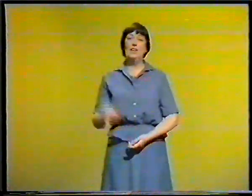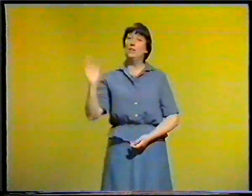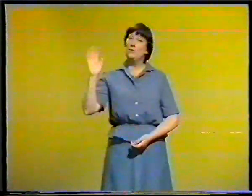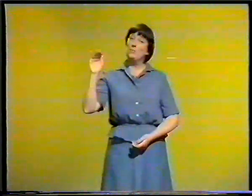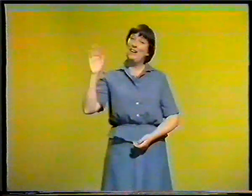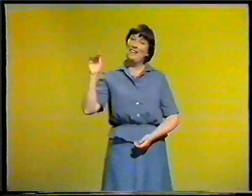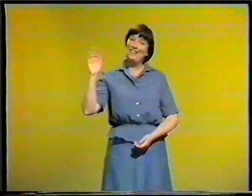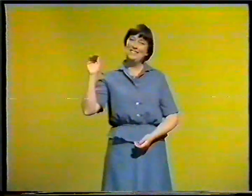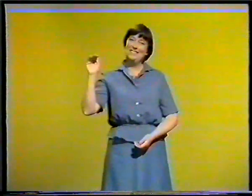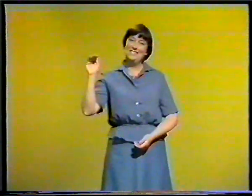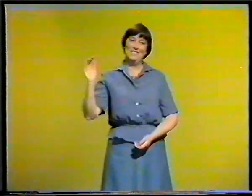Goodbye.